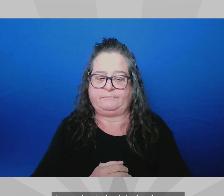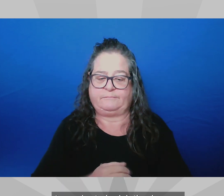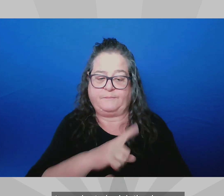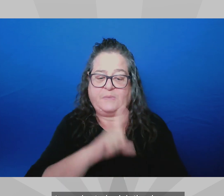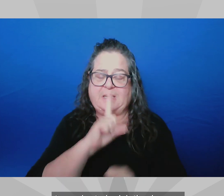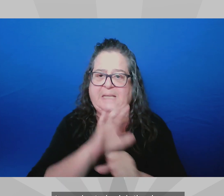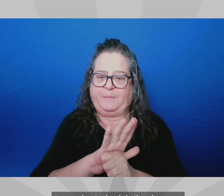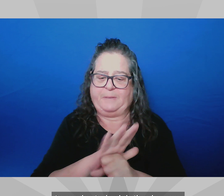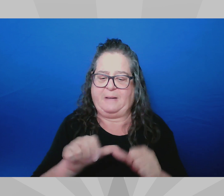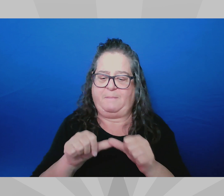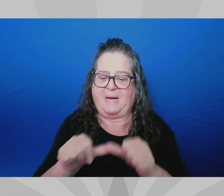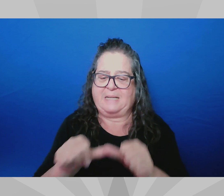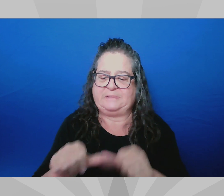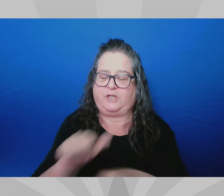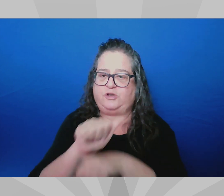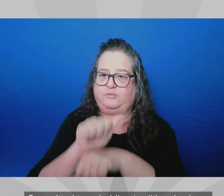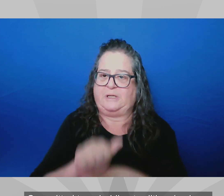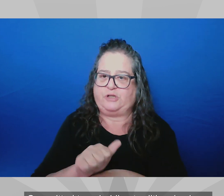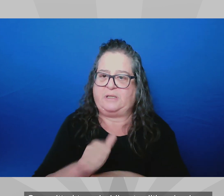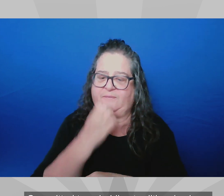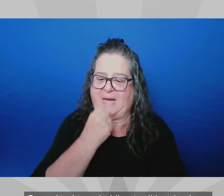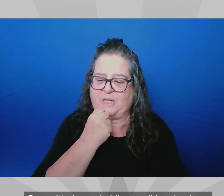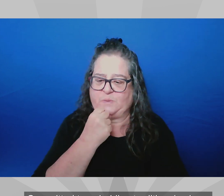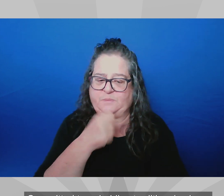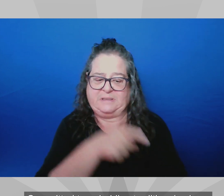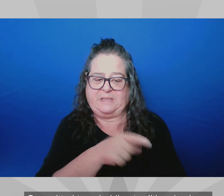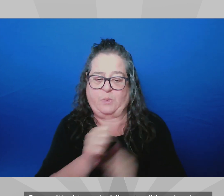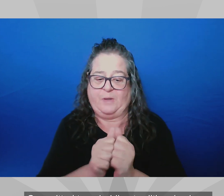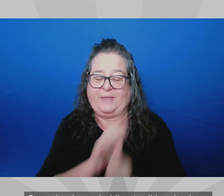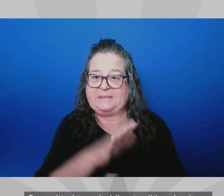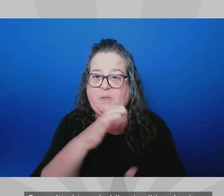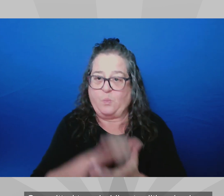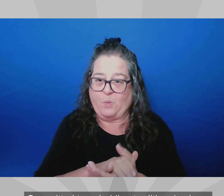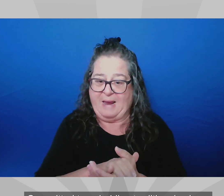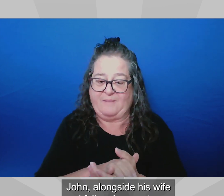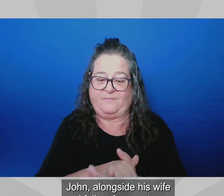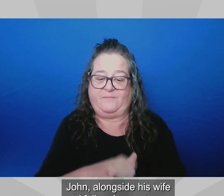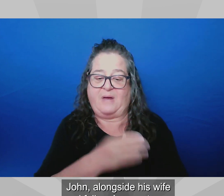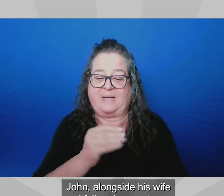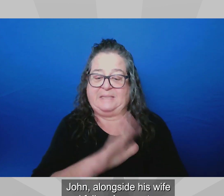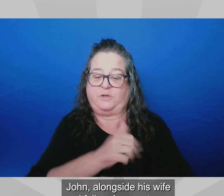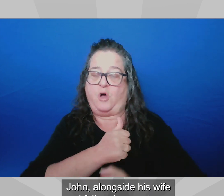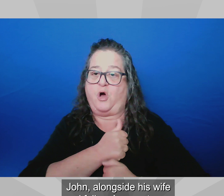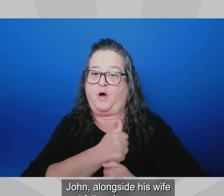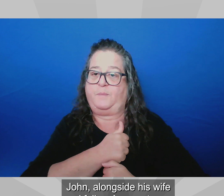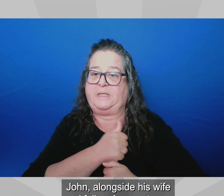legislative issues. Committed to upholding traditional values, John, alongside his wife